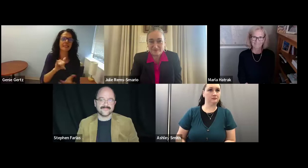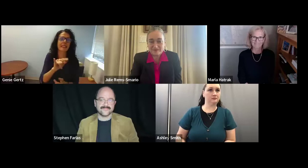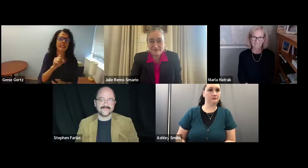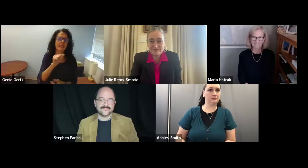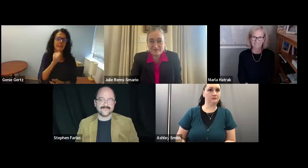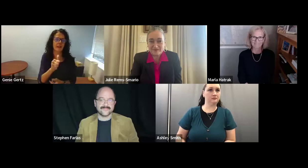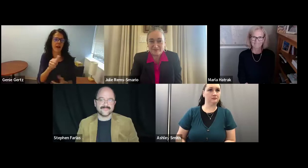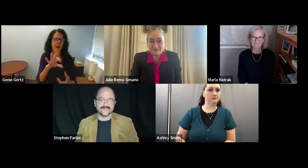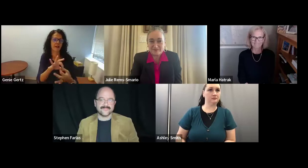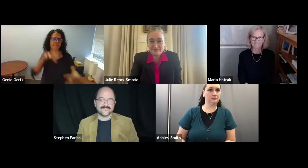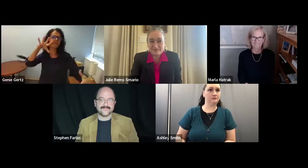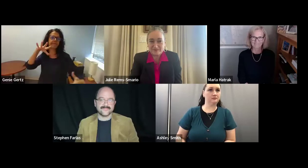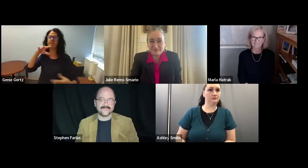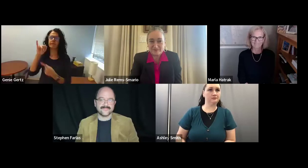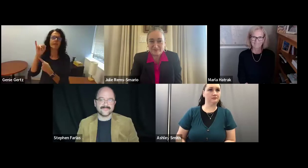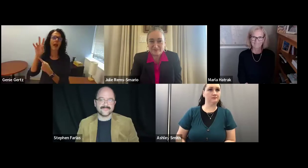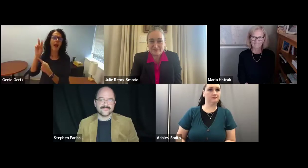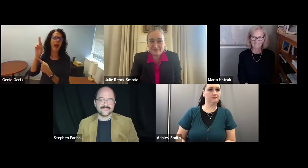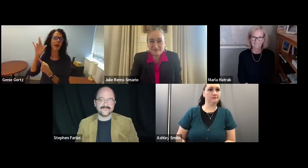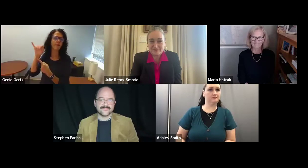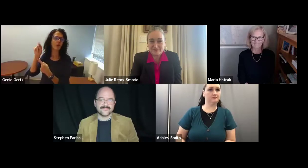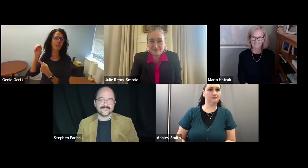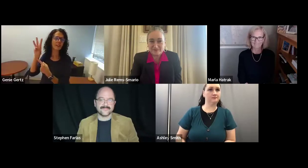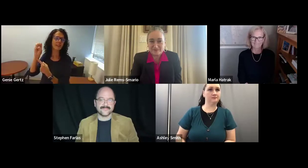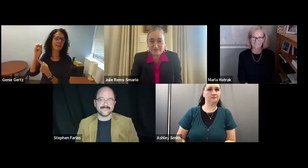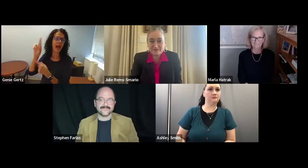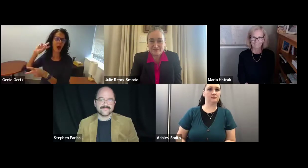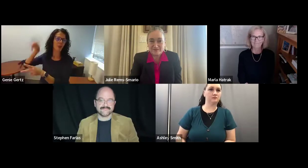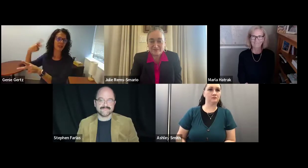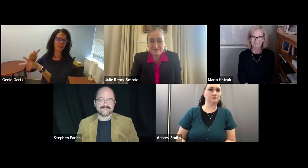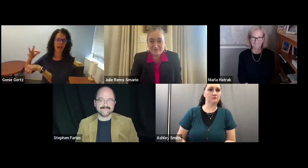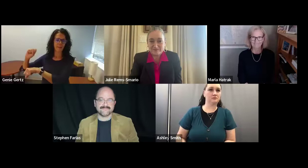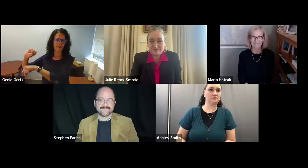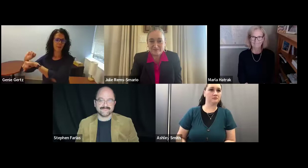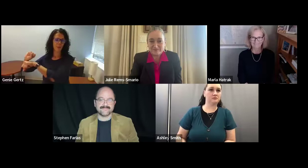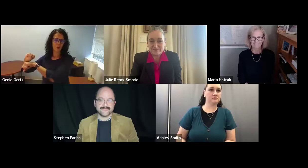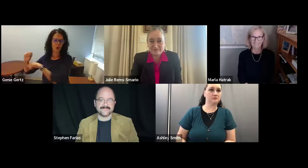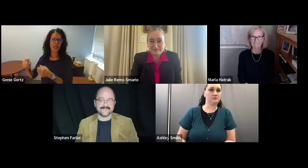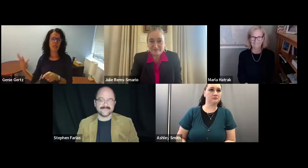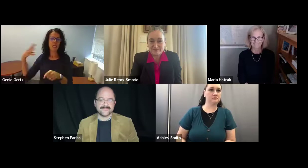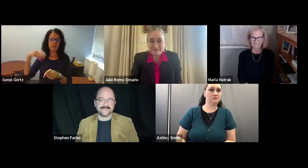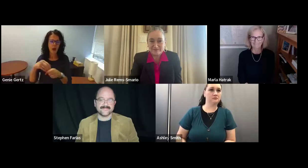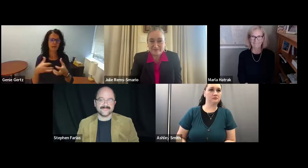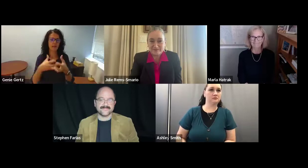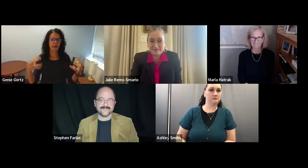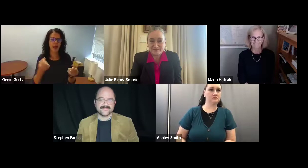the teaching in the field of deaf studies is not disassociated. It's not something that's happening in an ivory tower